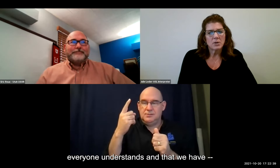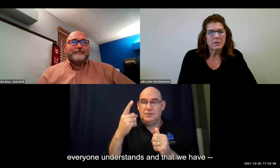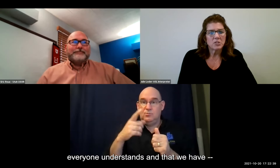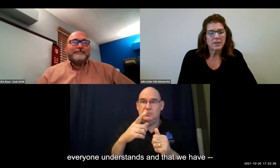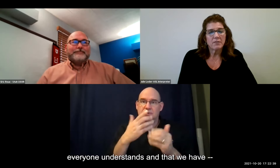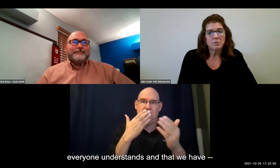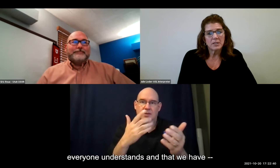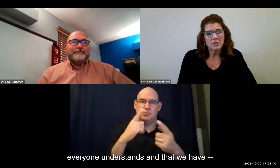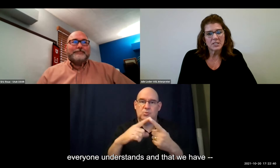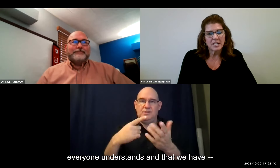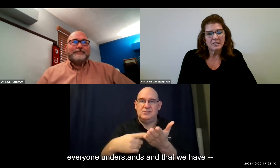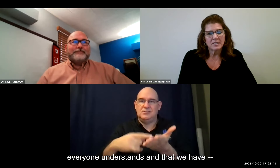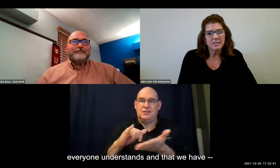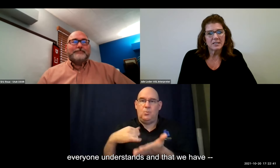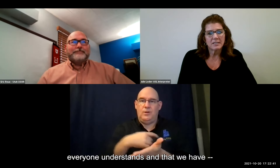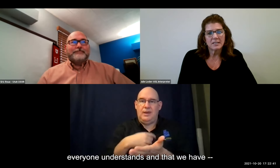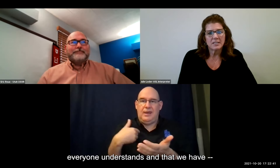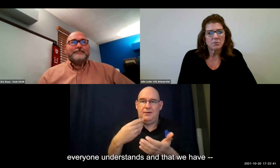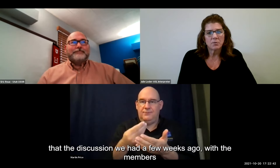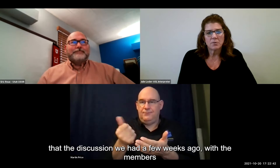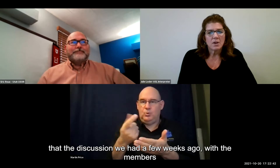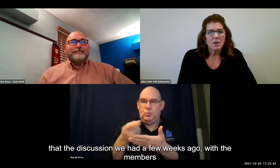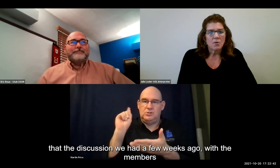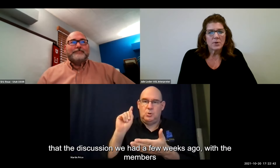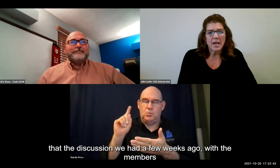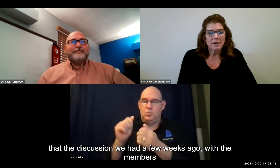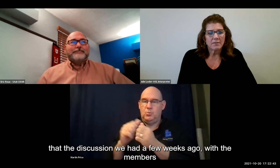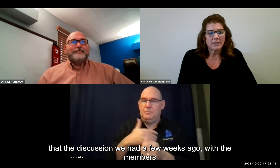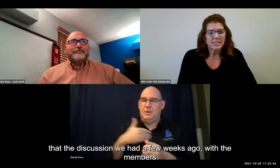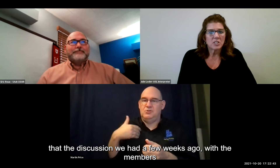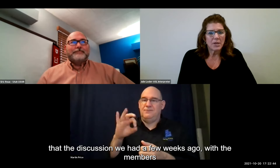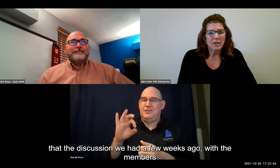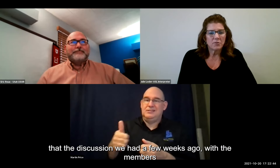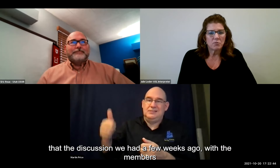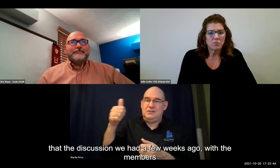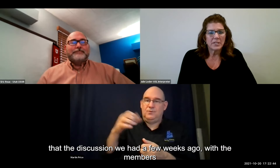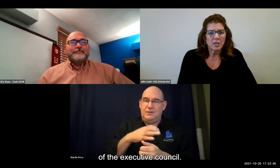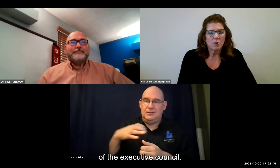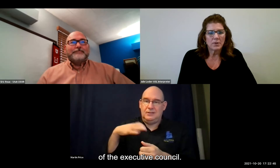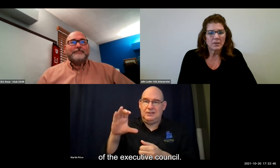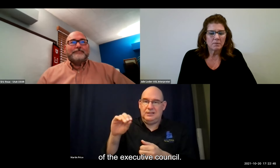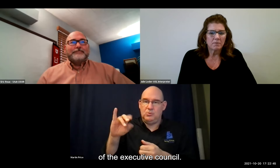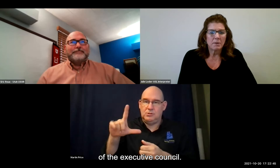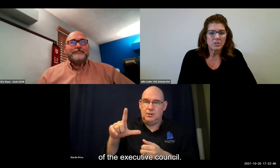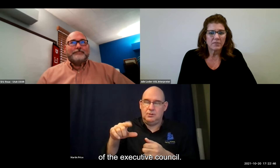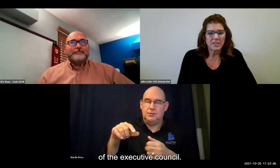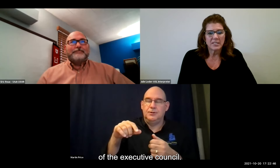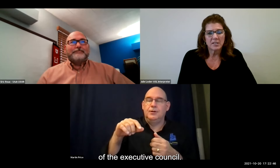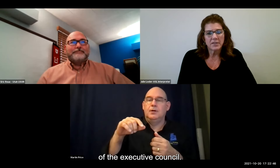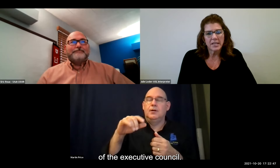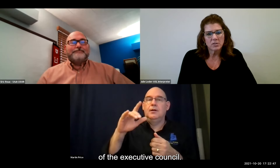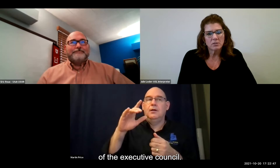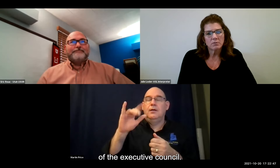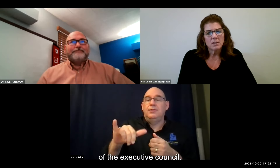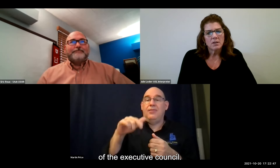I just want to make sure that everyone understands, and that we had the discussion we had a few weeks ago with the members of the